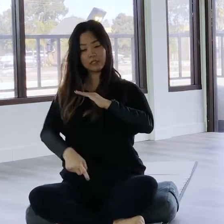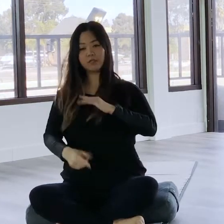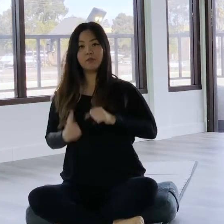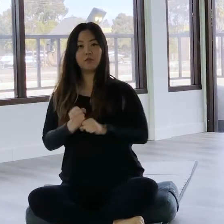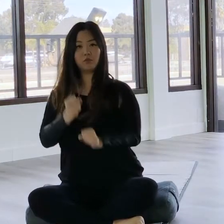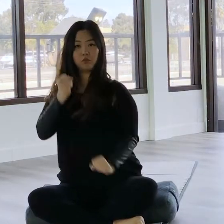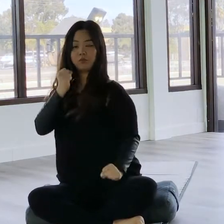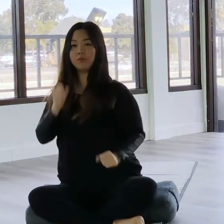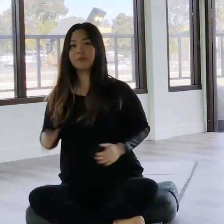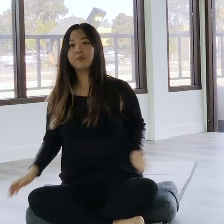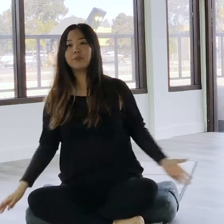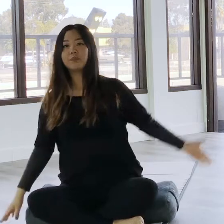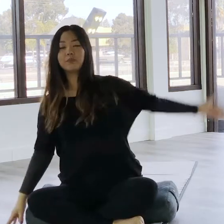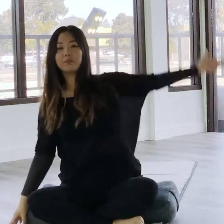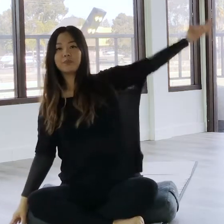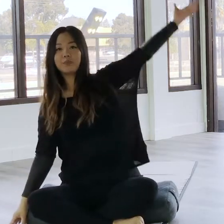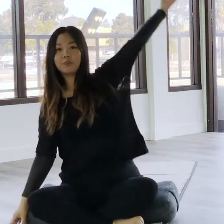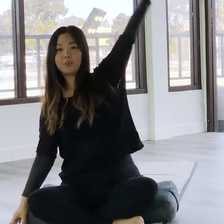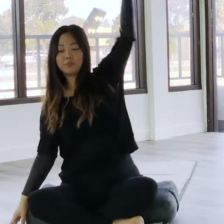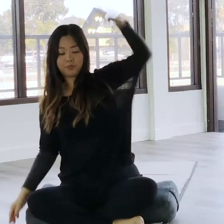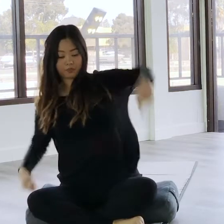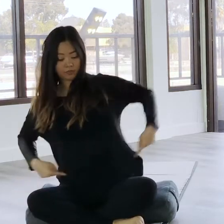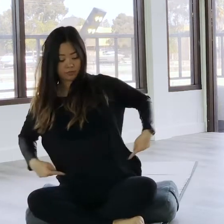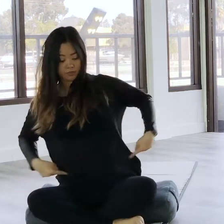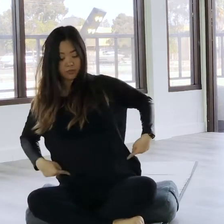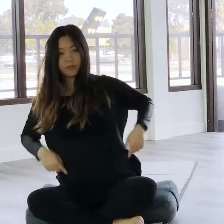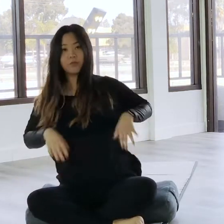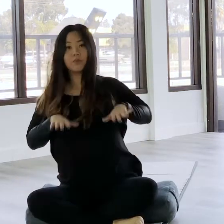Keeping the hips grounded to the mat.